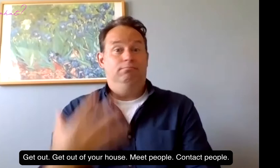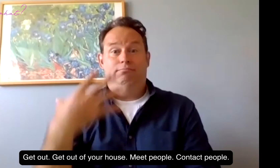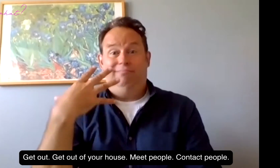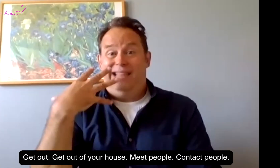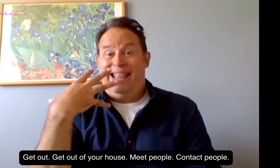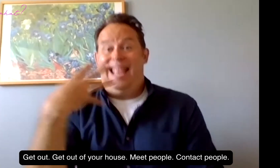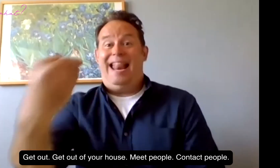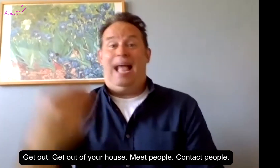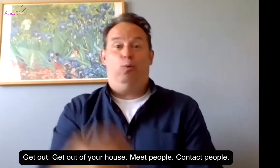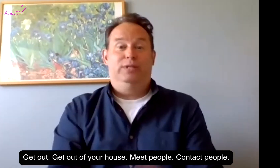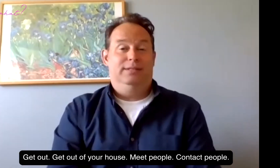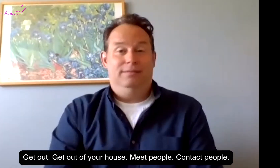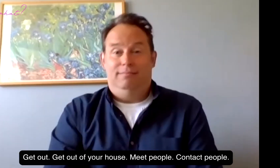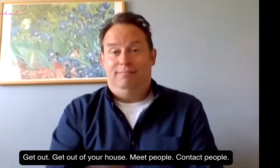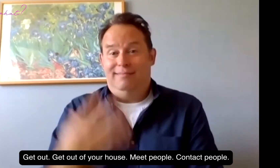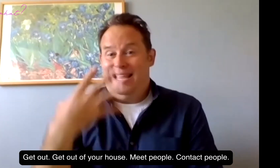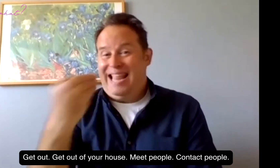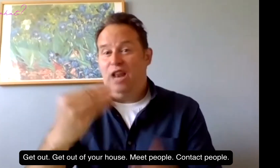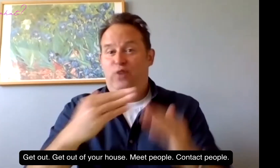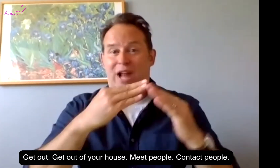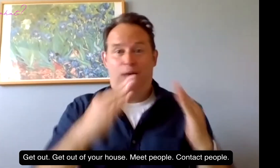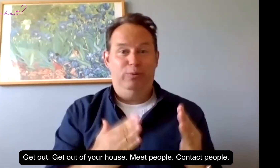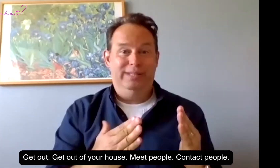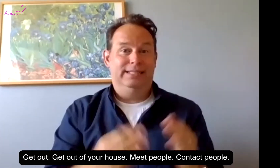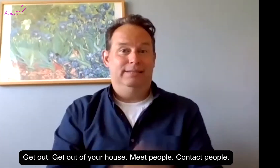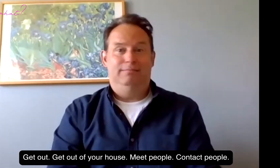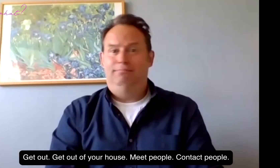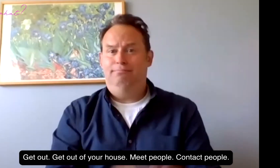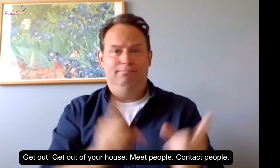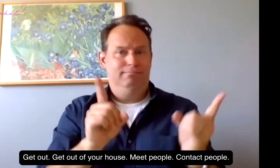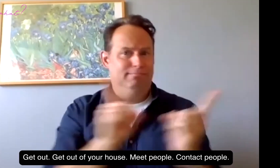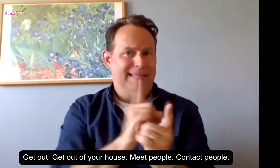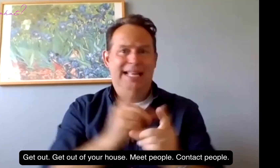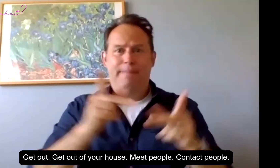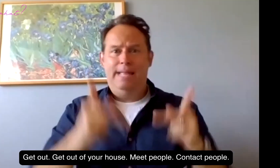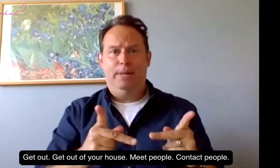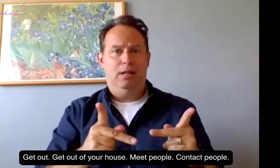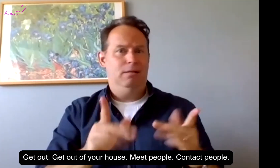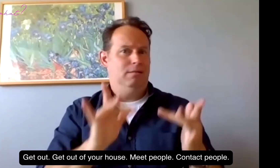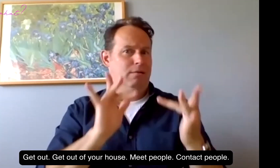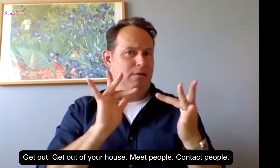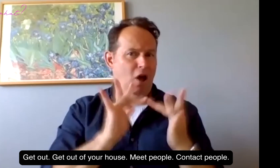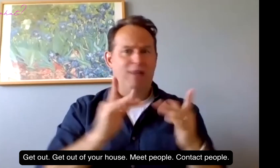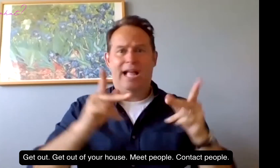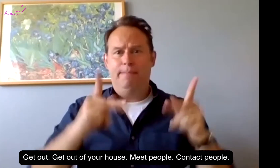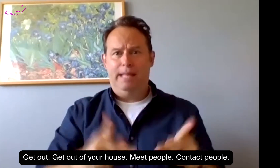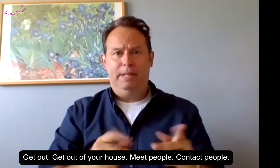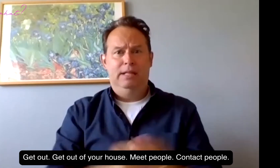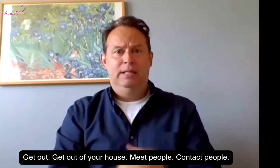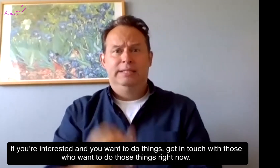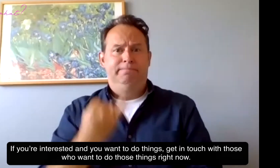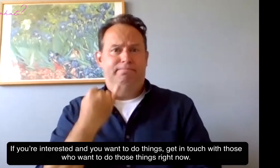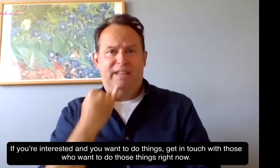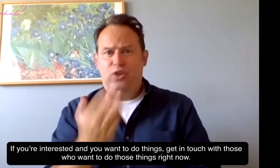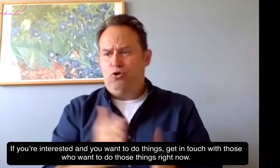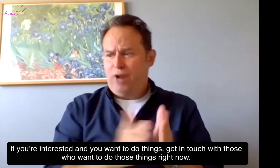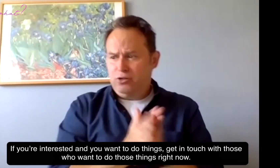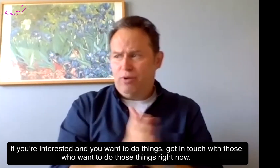Get out. Get out of your house. Meet people. Contact people. If you're interested